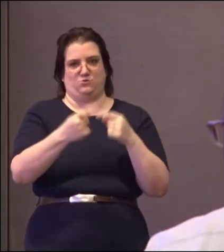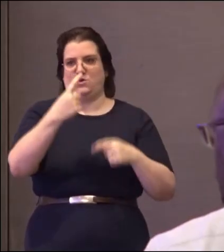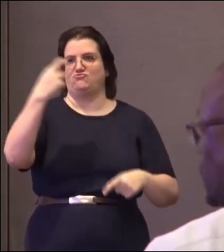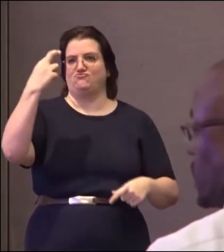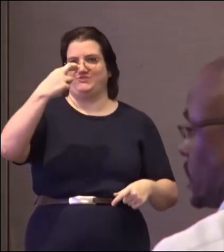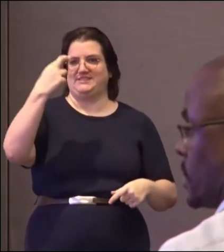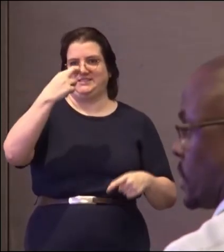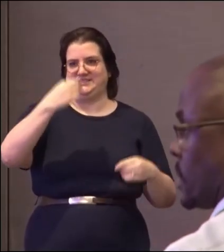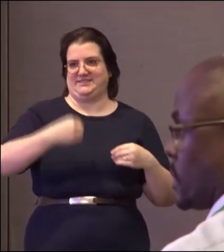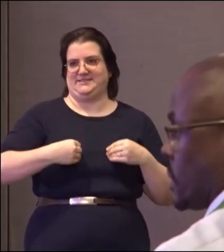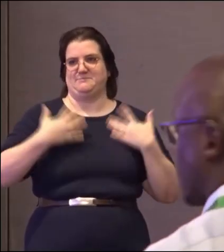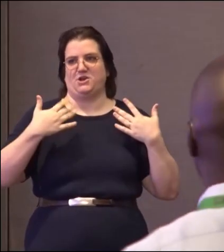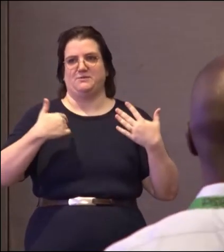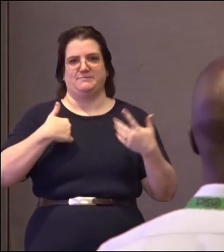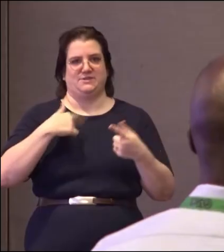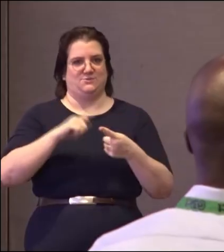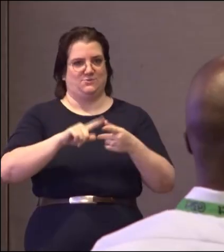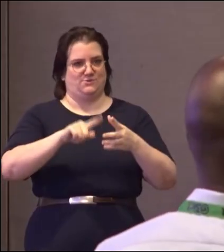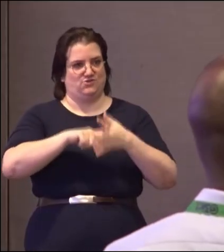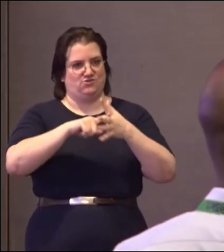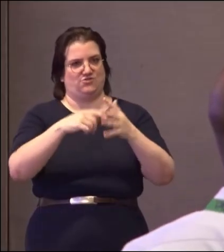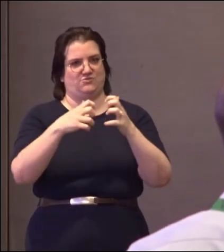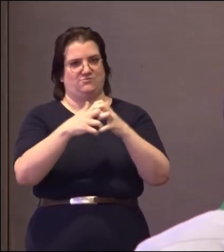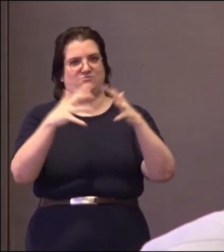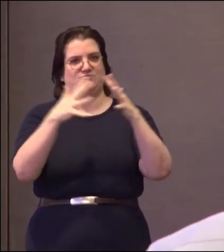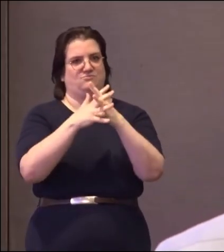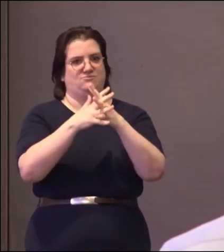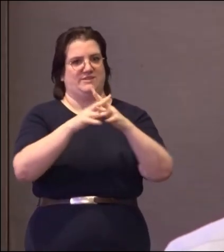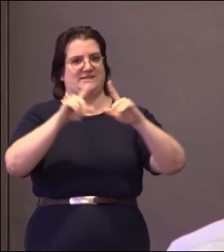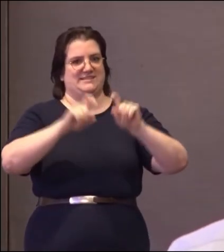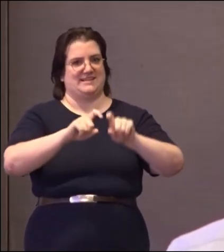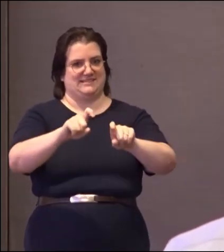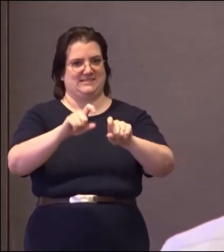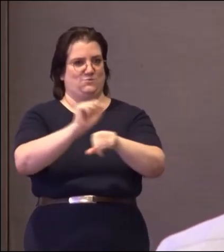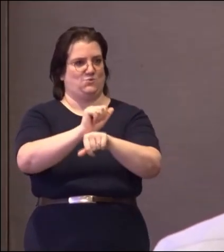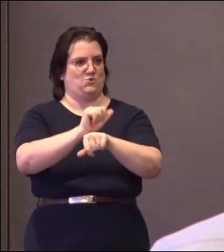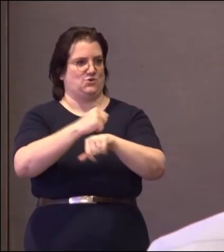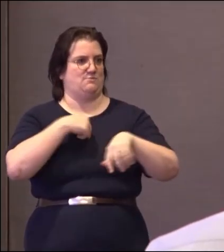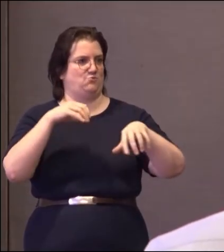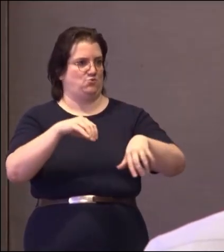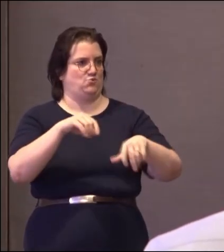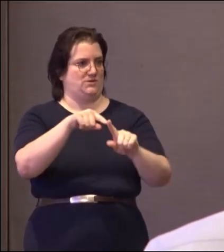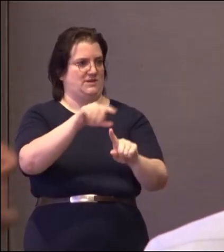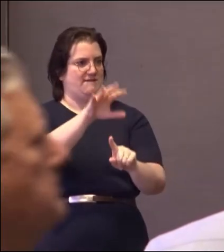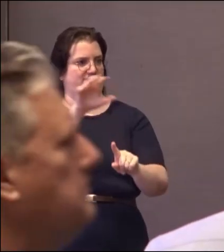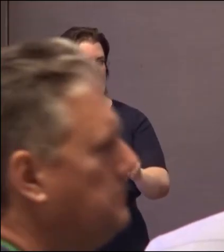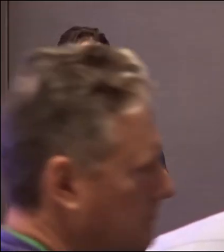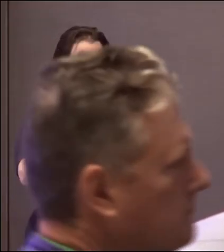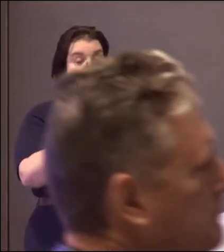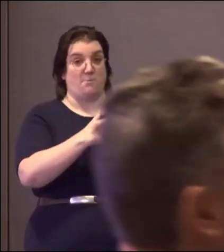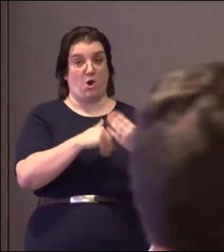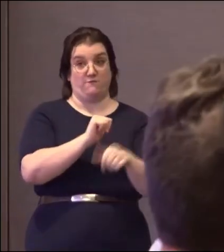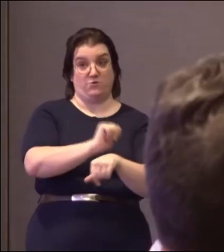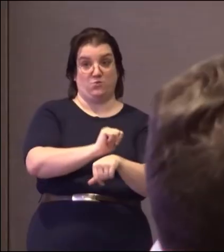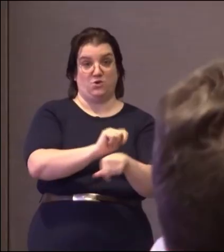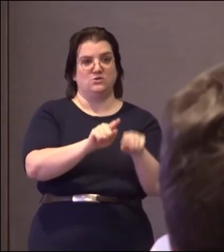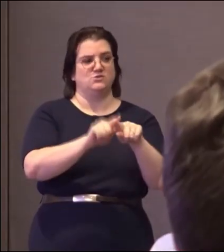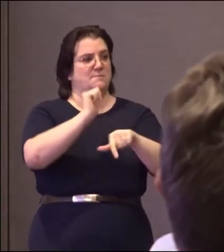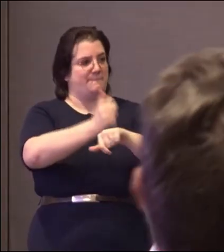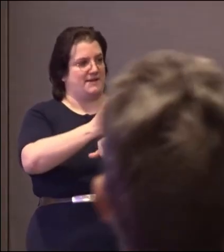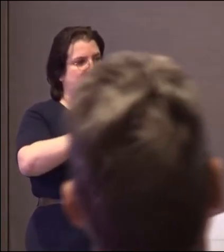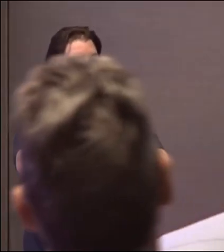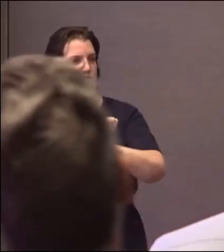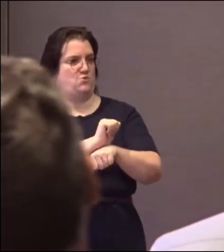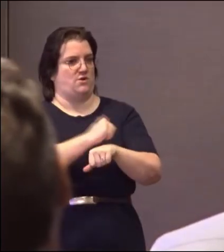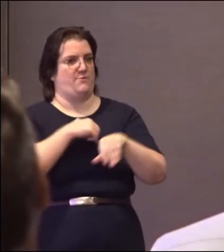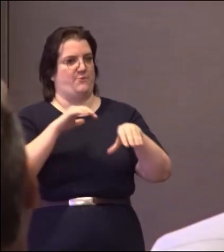that inspired me to start the testing work that I'm doing in Africa. And part of it is also based on the work that I